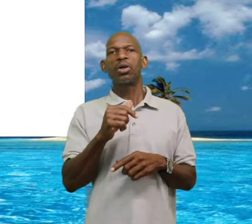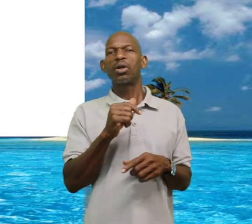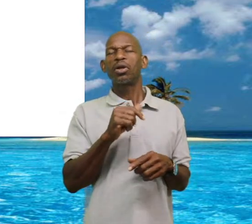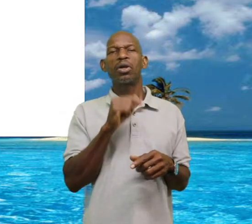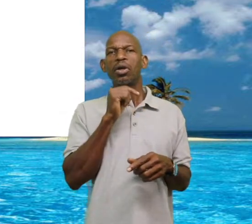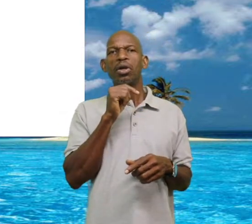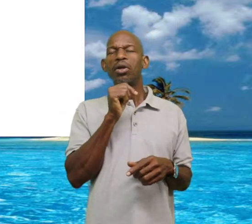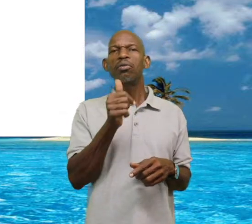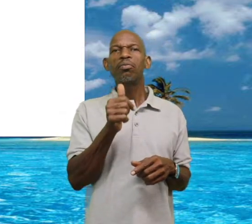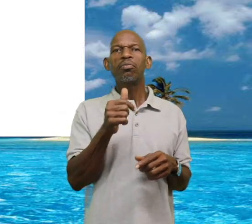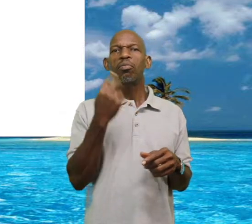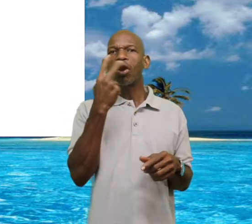So this word